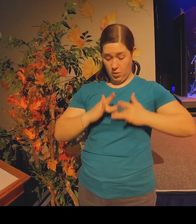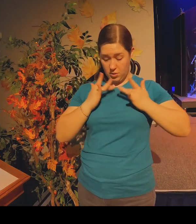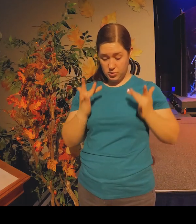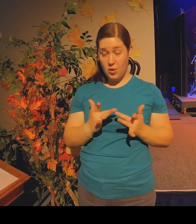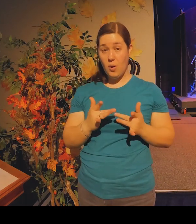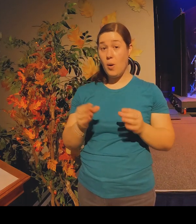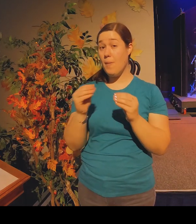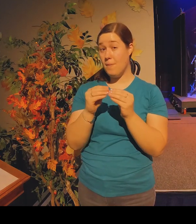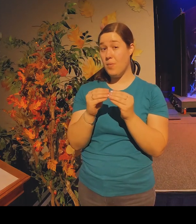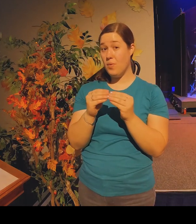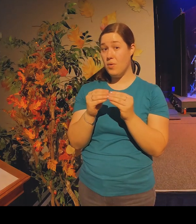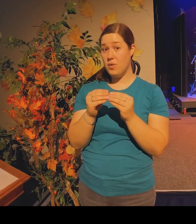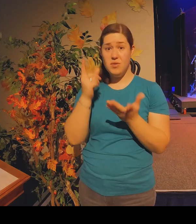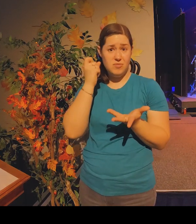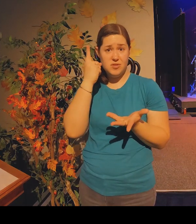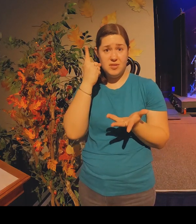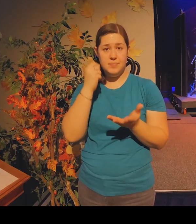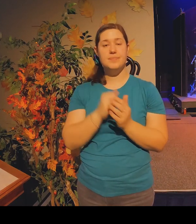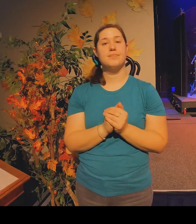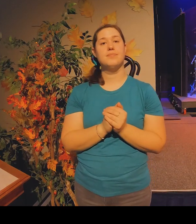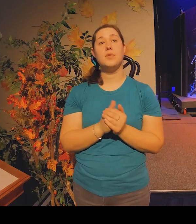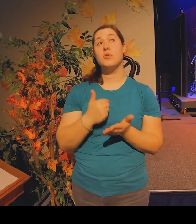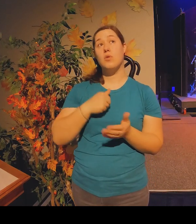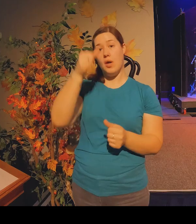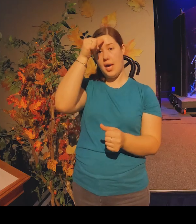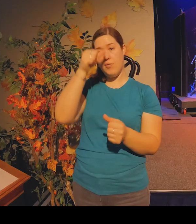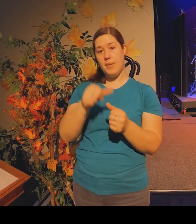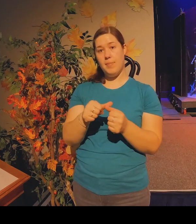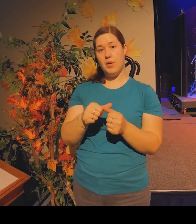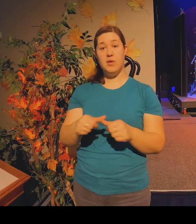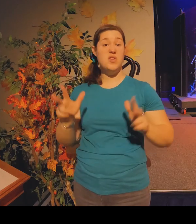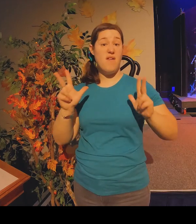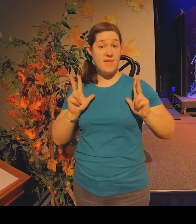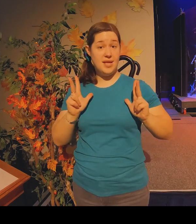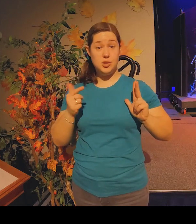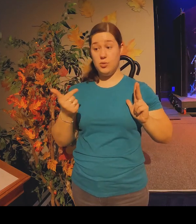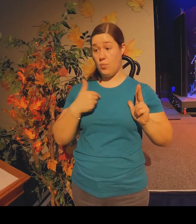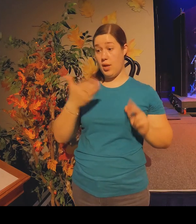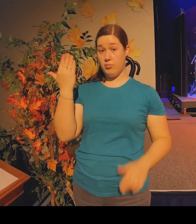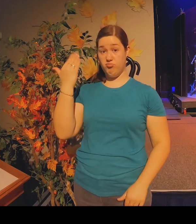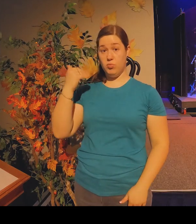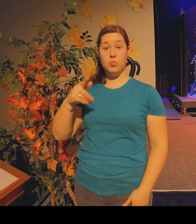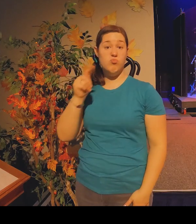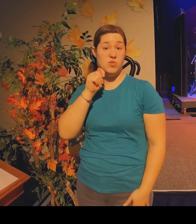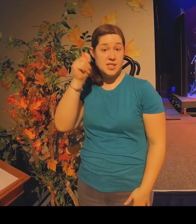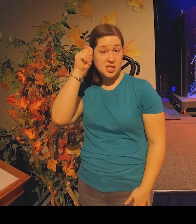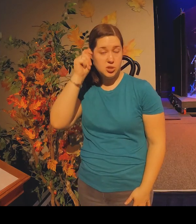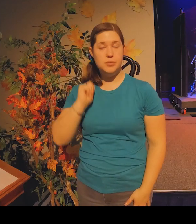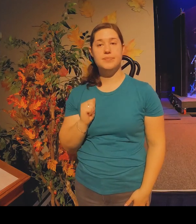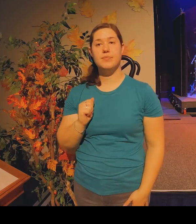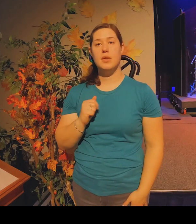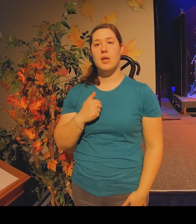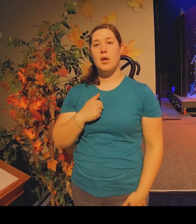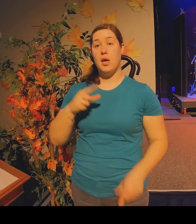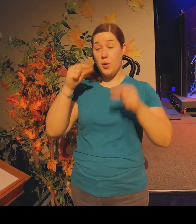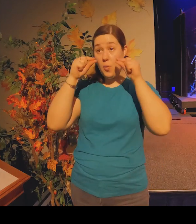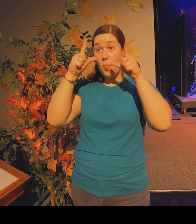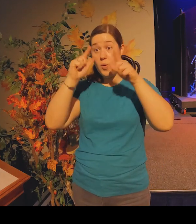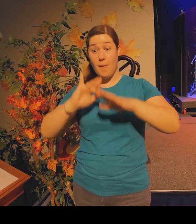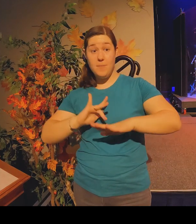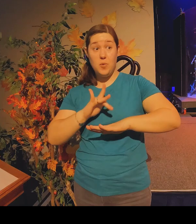being on vacation when I was a teenager. And I got up early because I wanted to paddle in a canoe around a